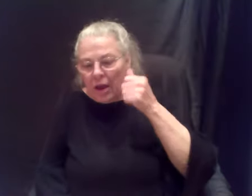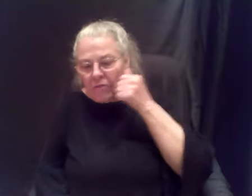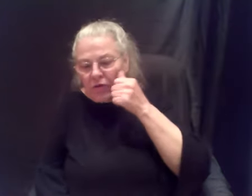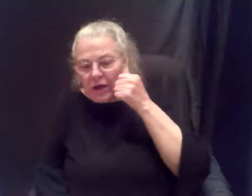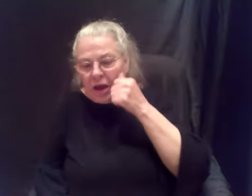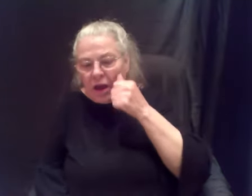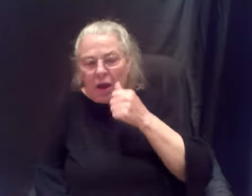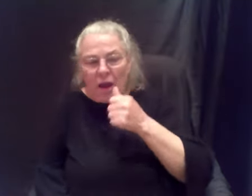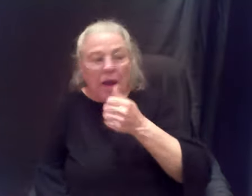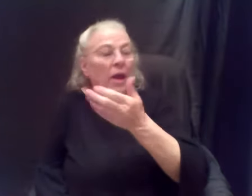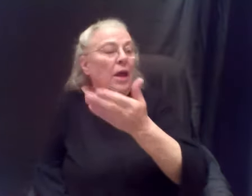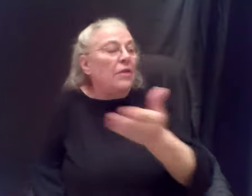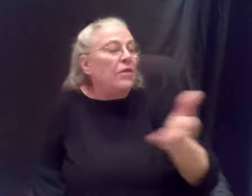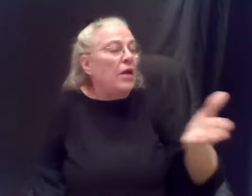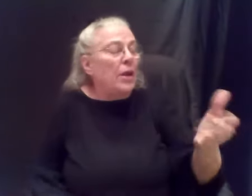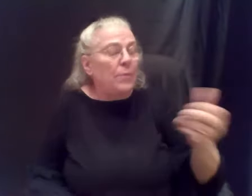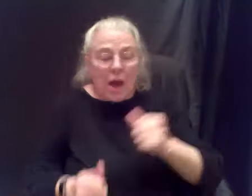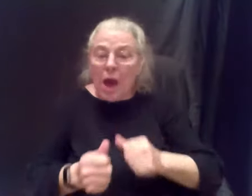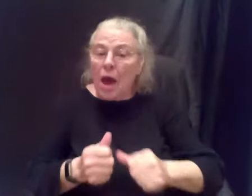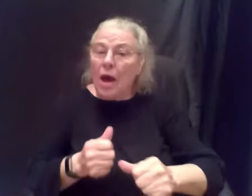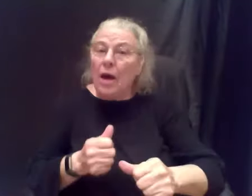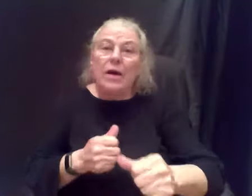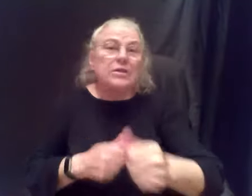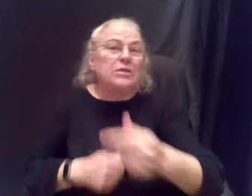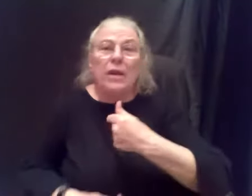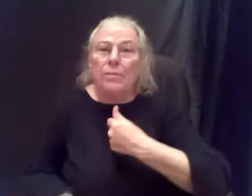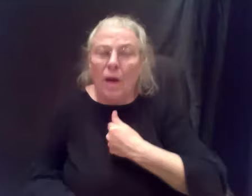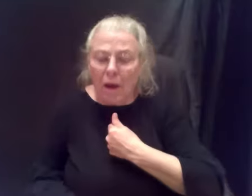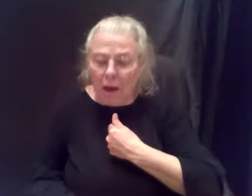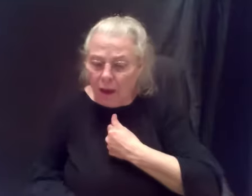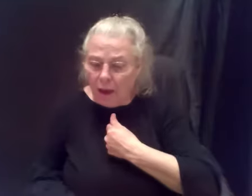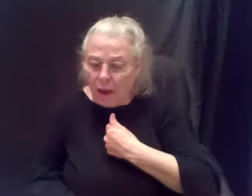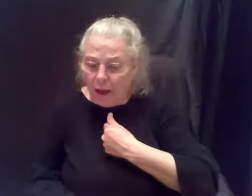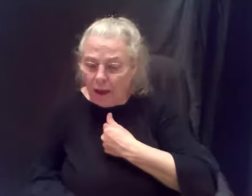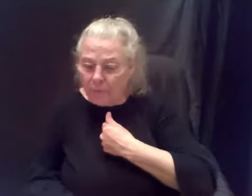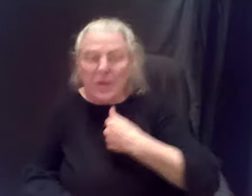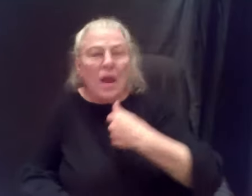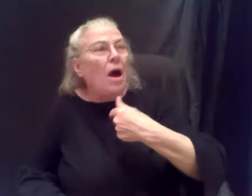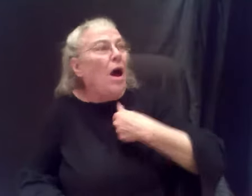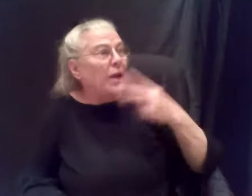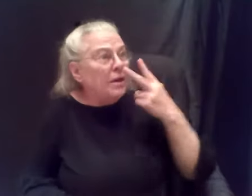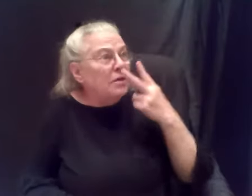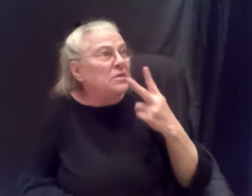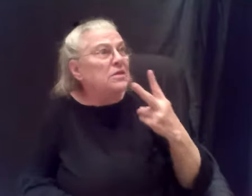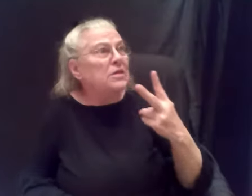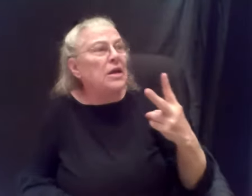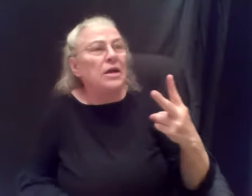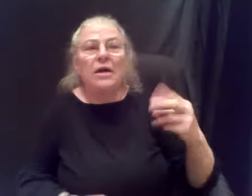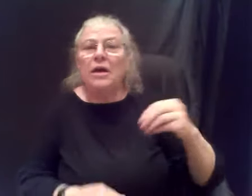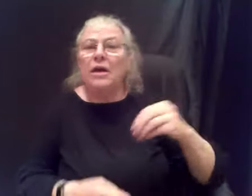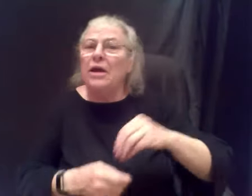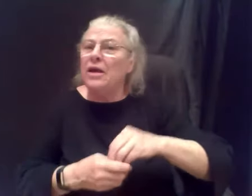Every day they pass me by, I can see it